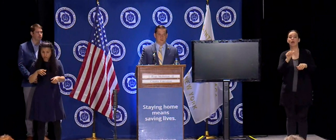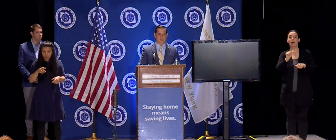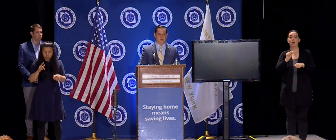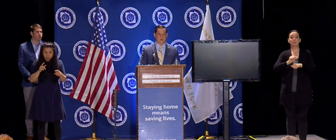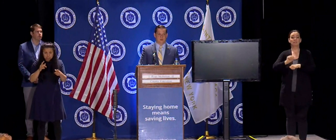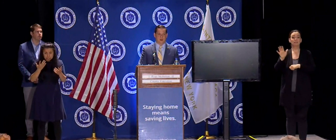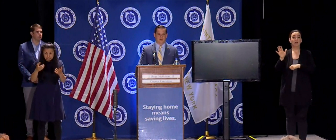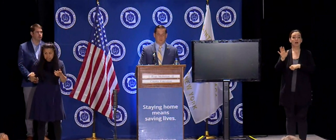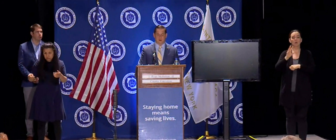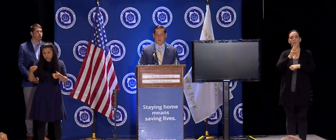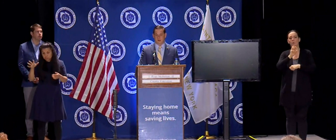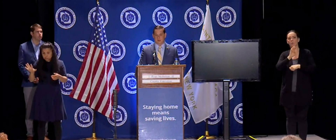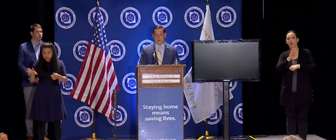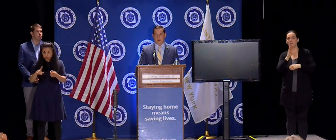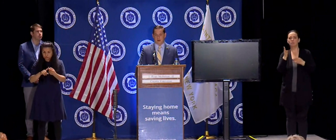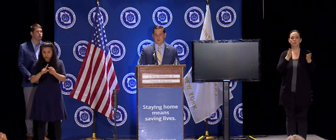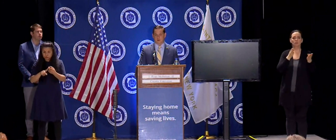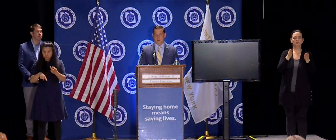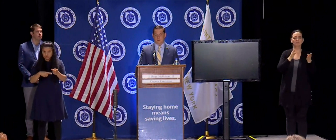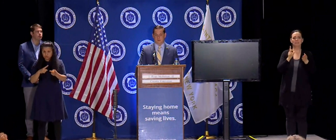Air, which is kind of what you're talking about.